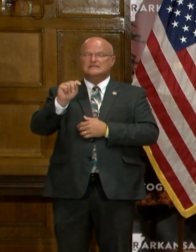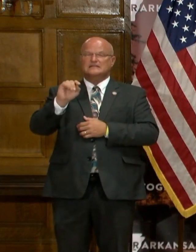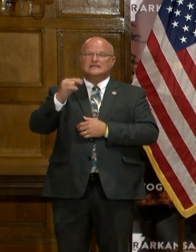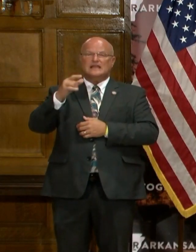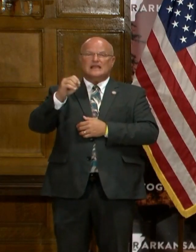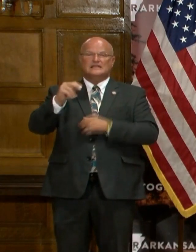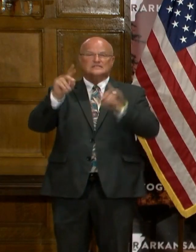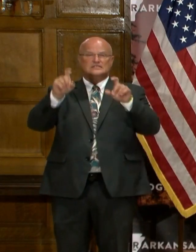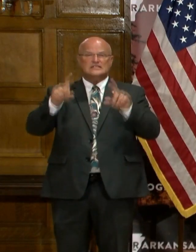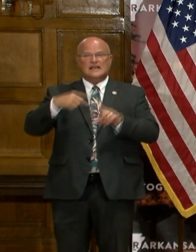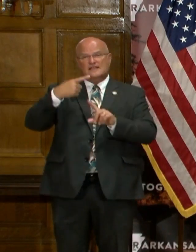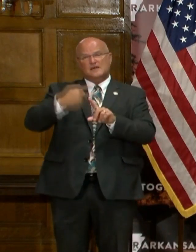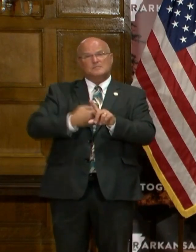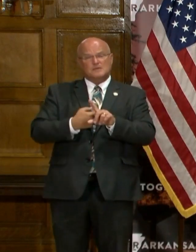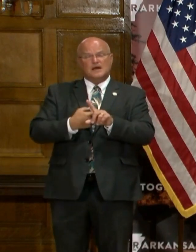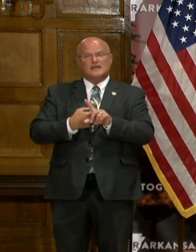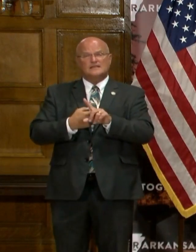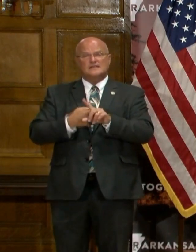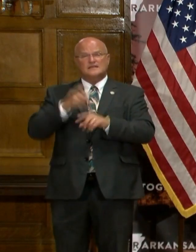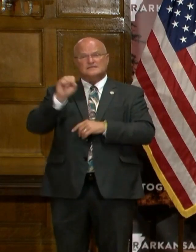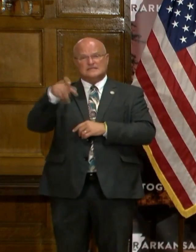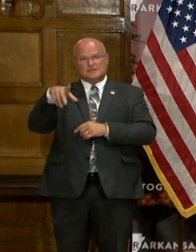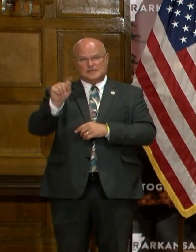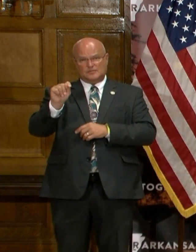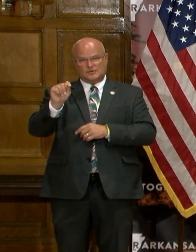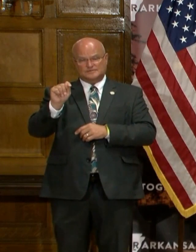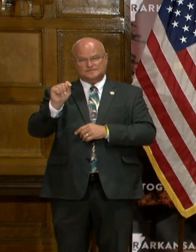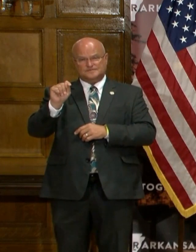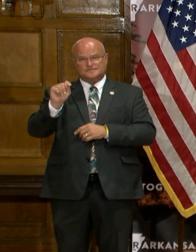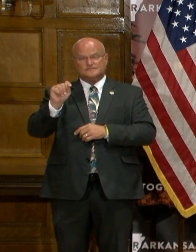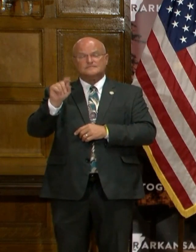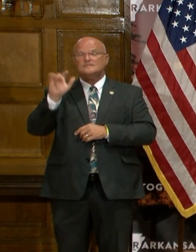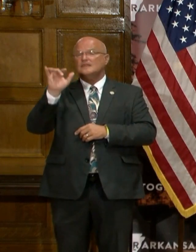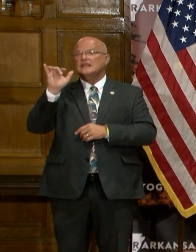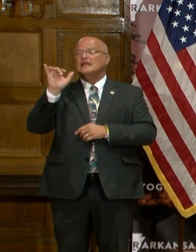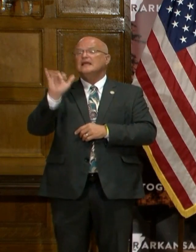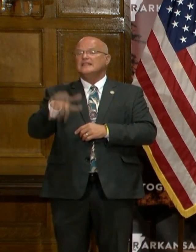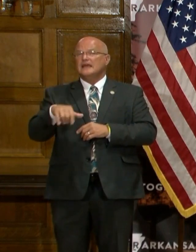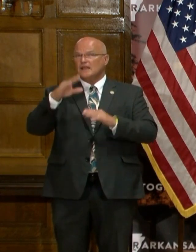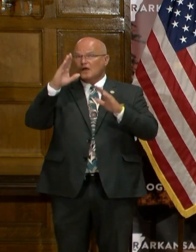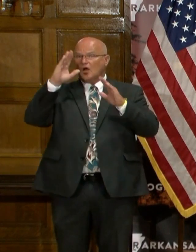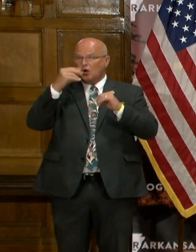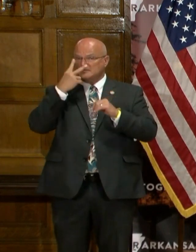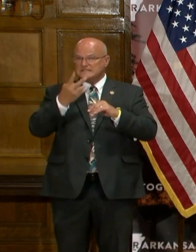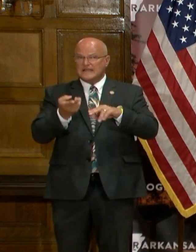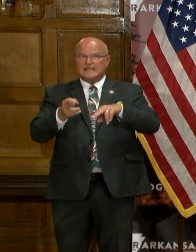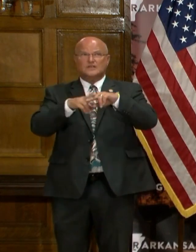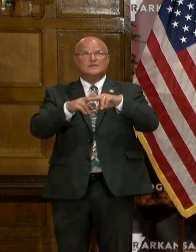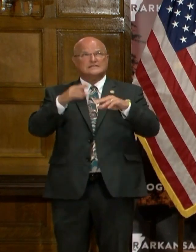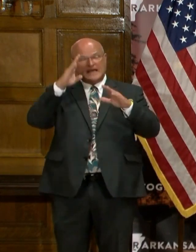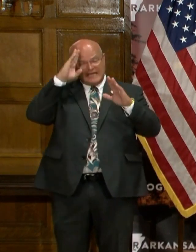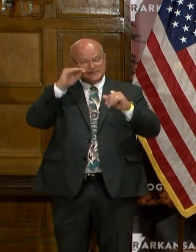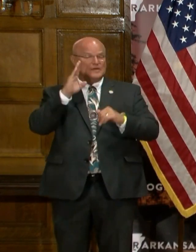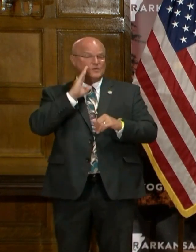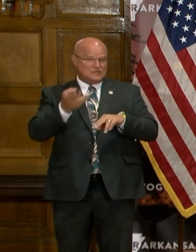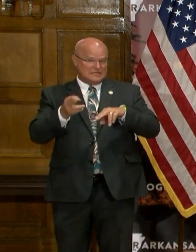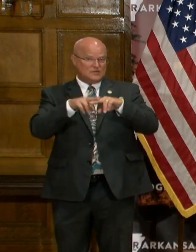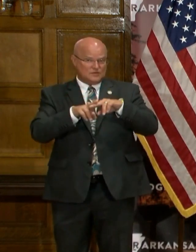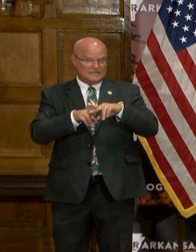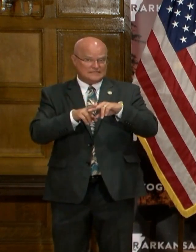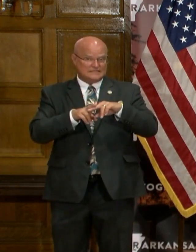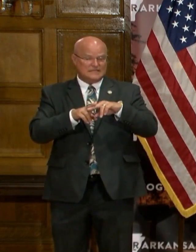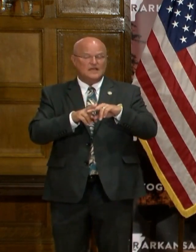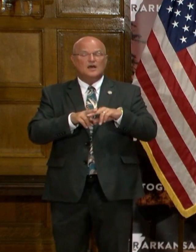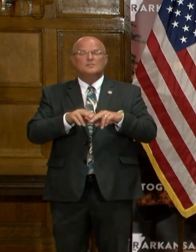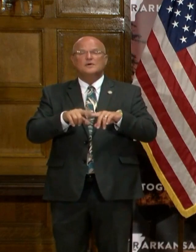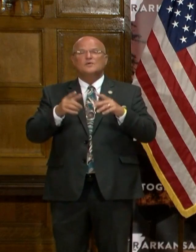in the month of September. I hope to see that increase. I expect it to increase,